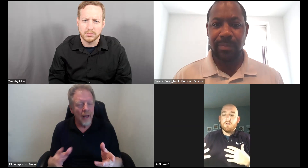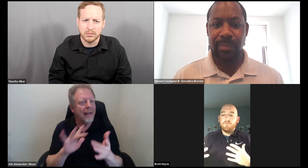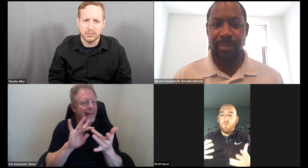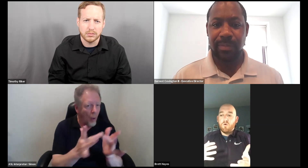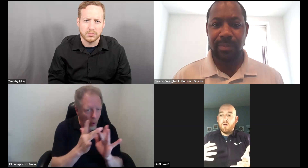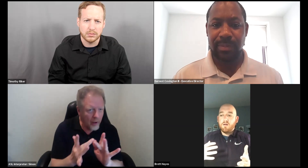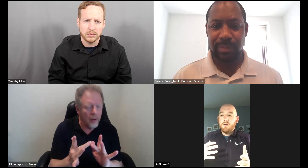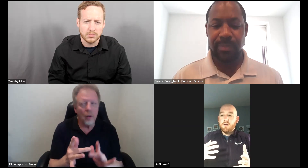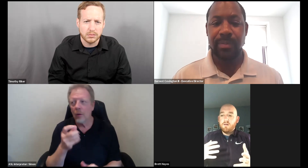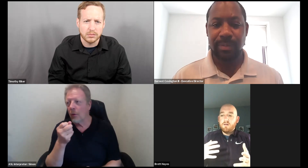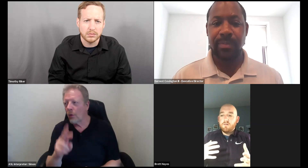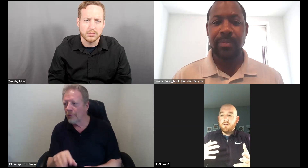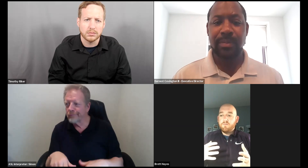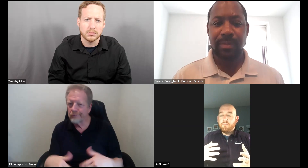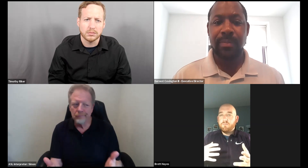networking